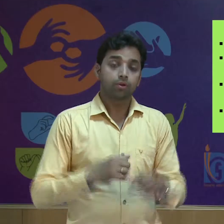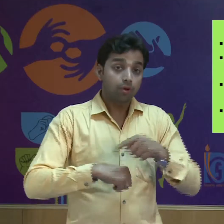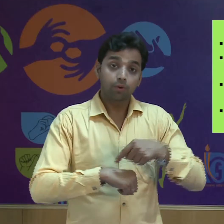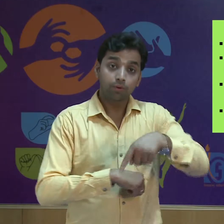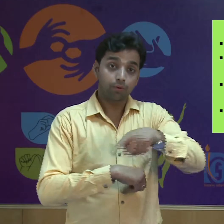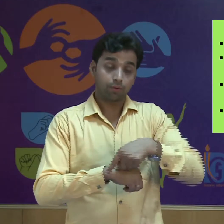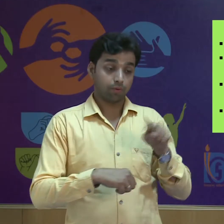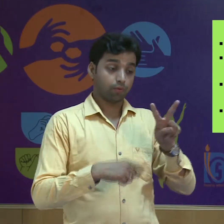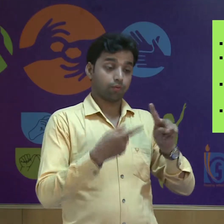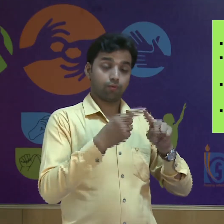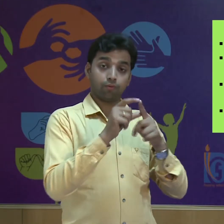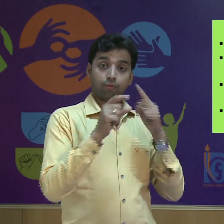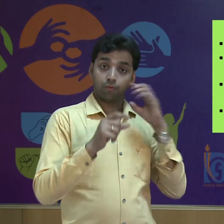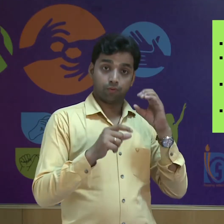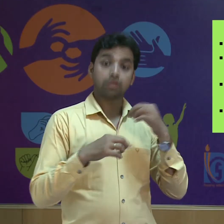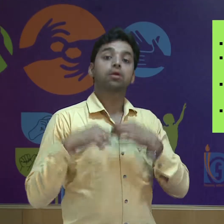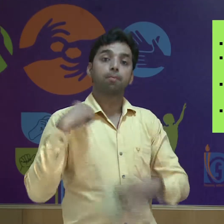During Vedic period, the Brahmins